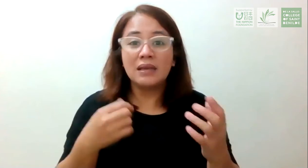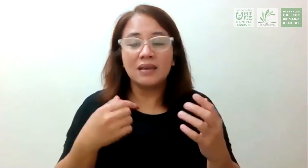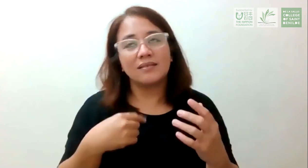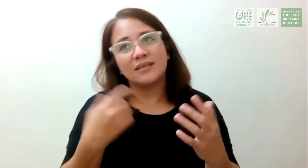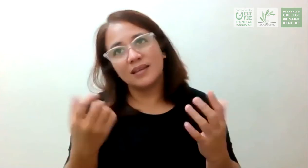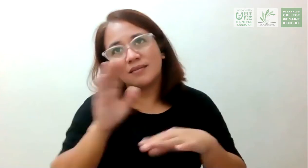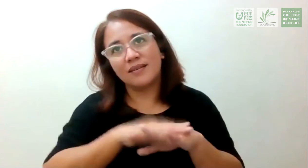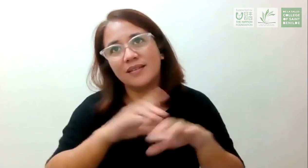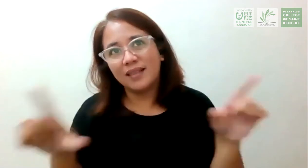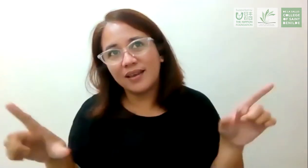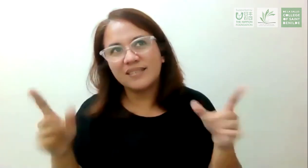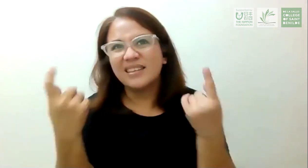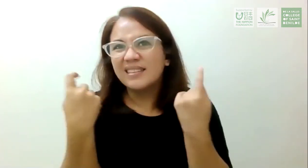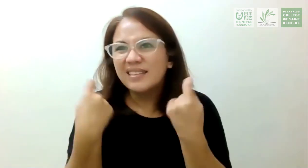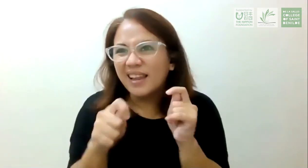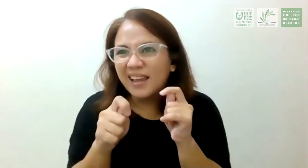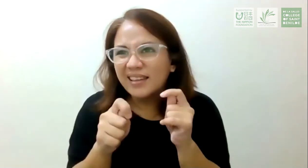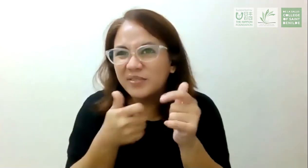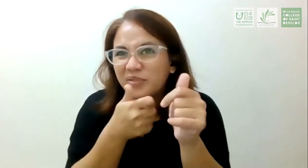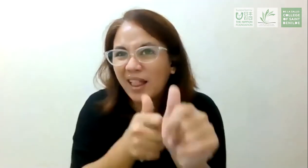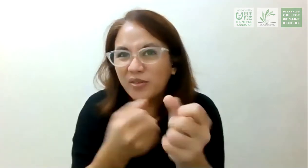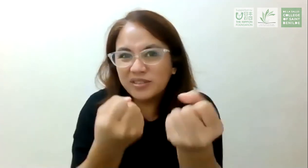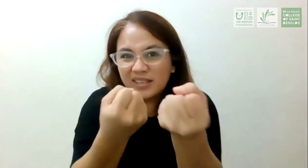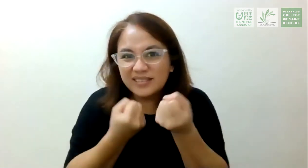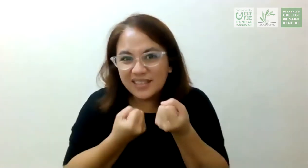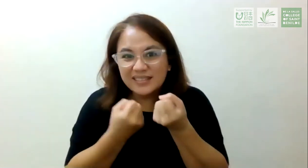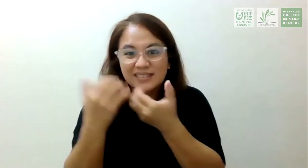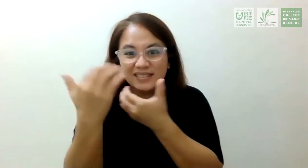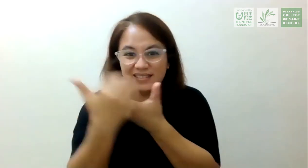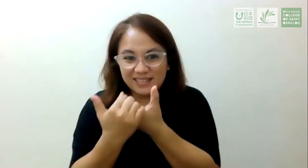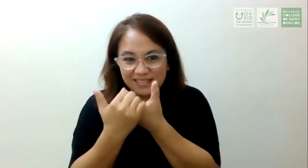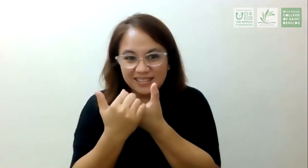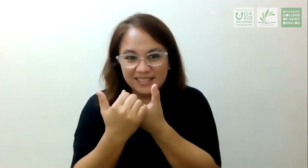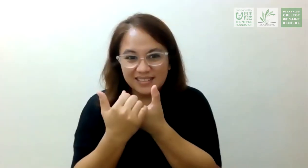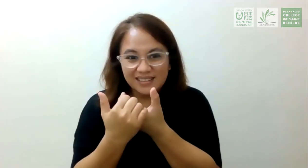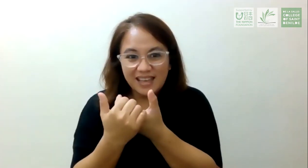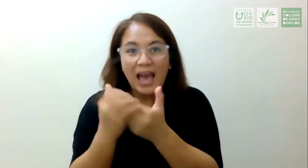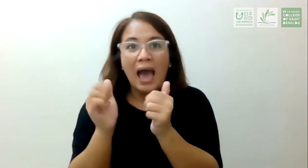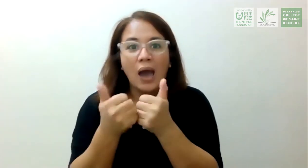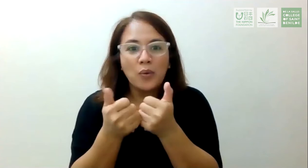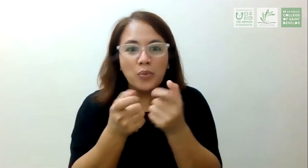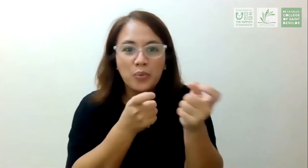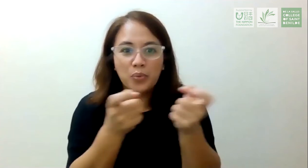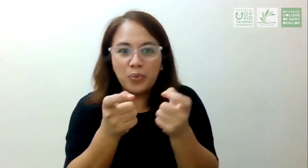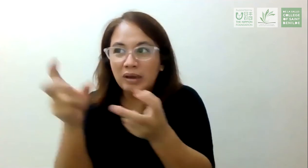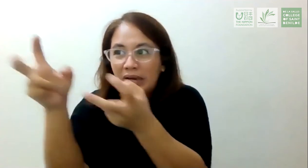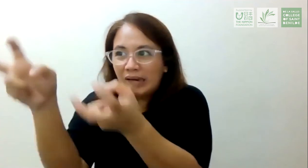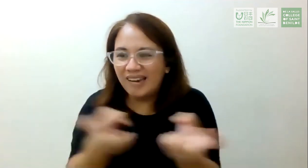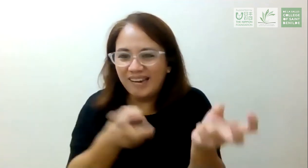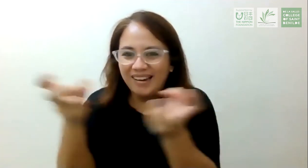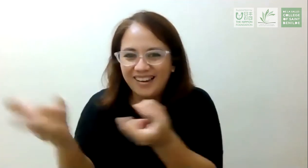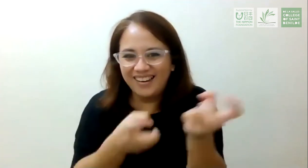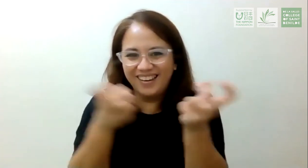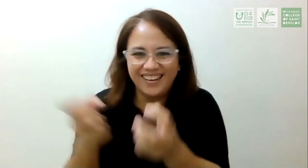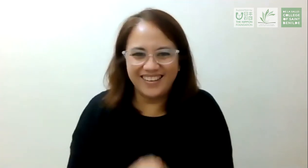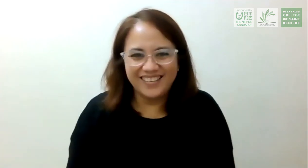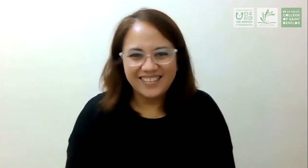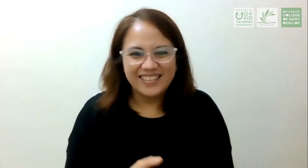to follow Teshi's suggestion that means how do we control your copying, or not your copying, but